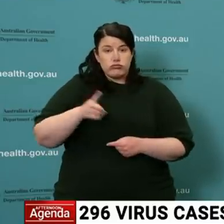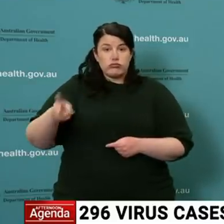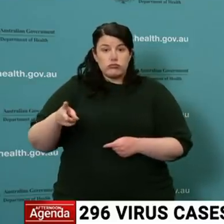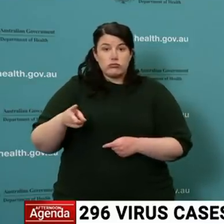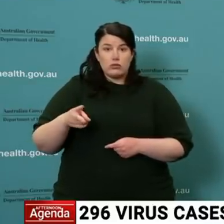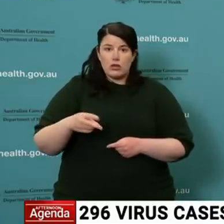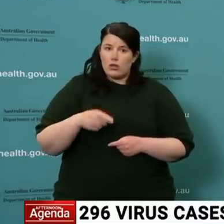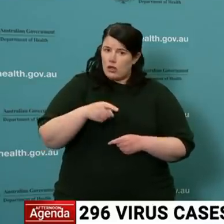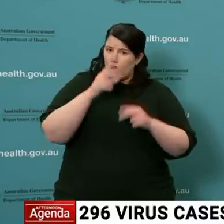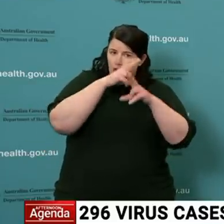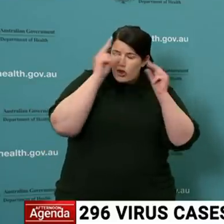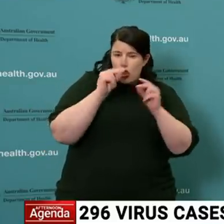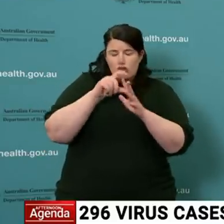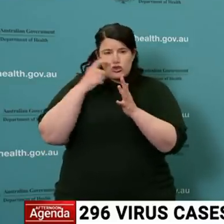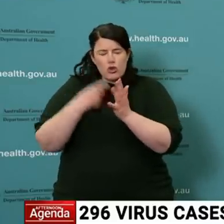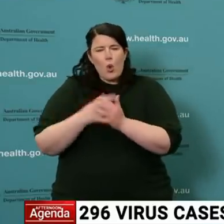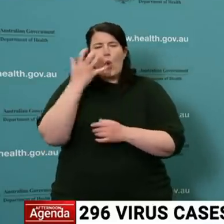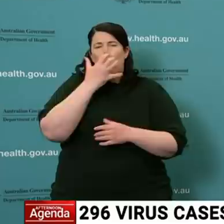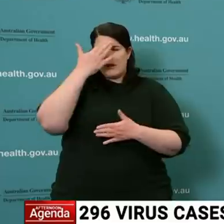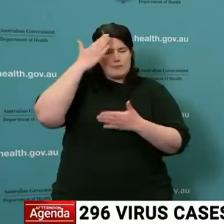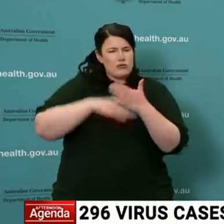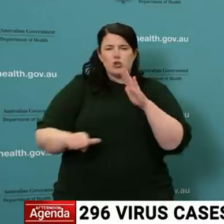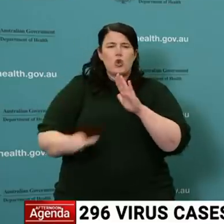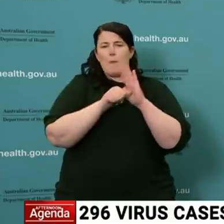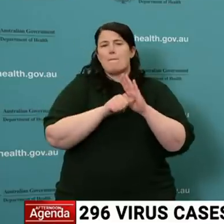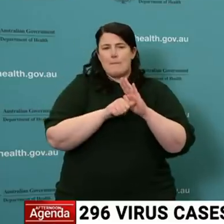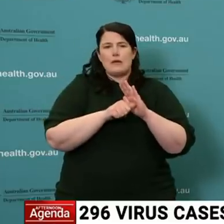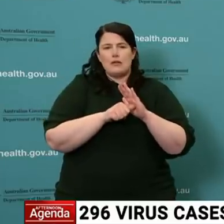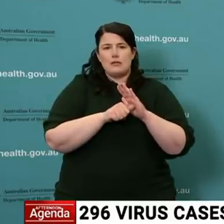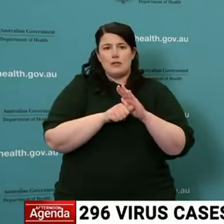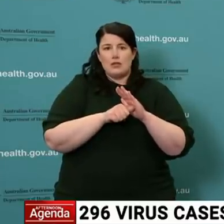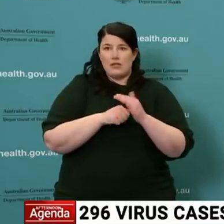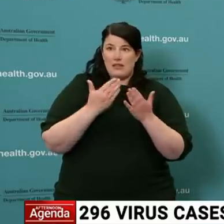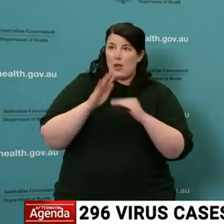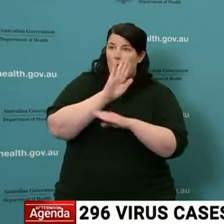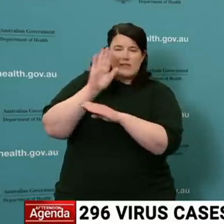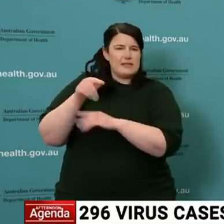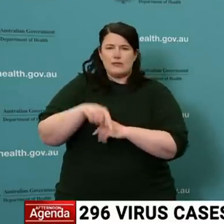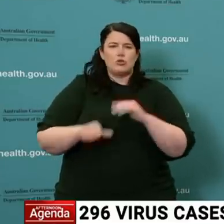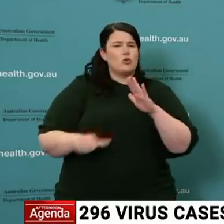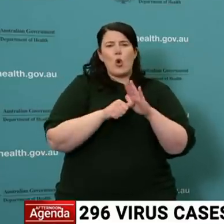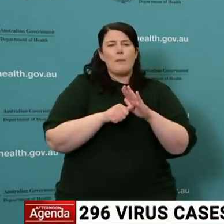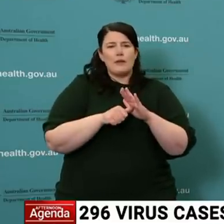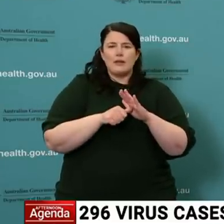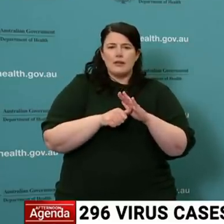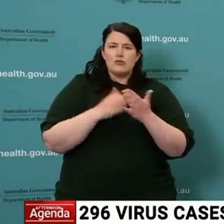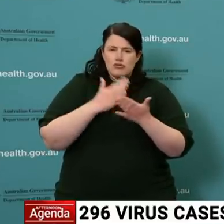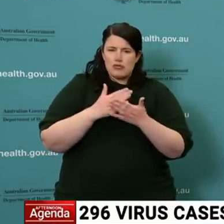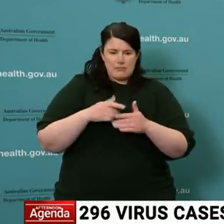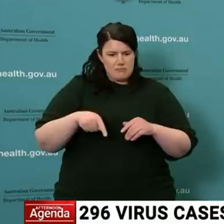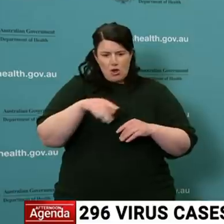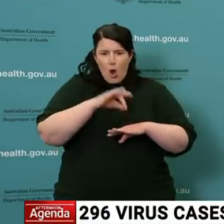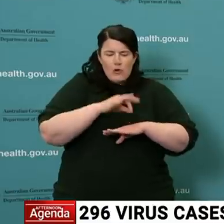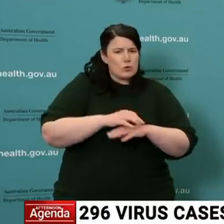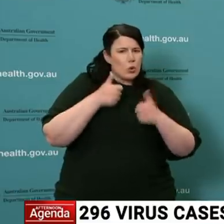most experienced critical care doctors and nurses in the world. We have a world-class health system, from